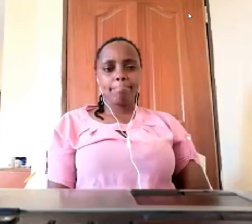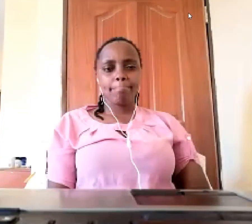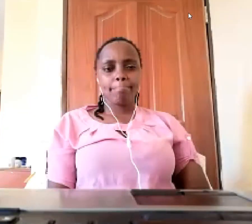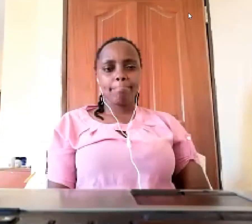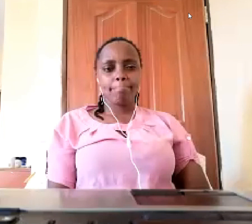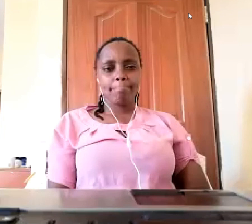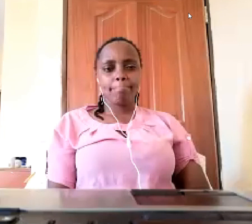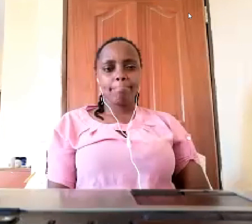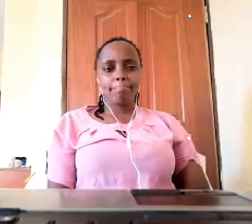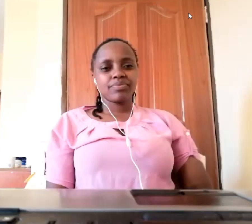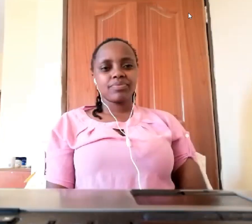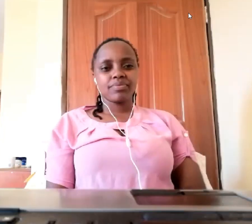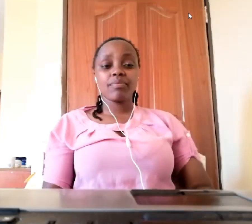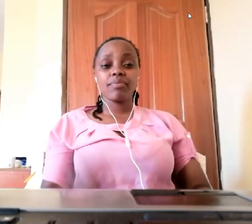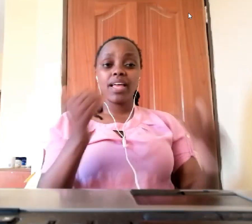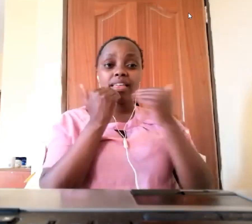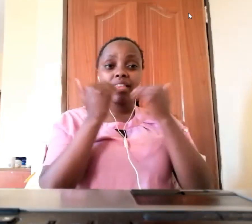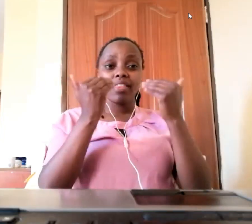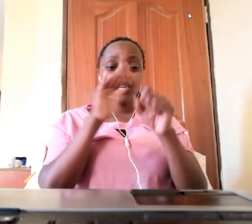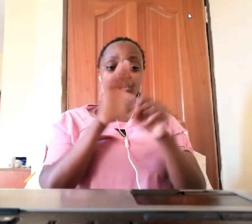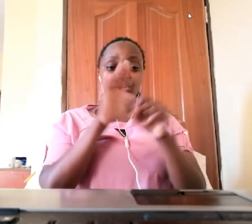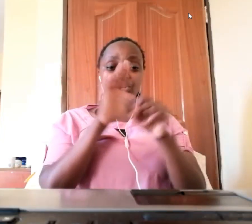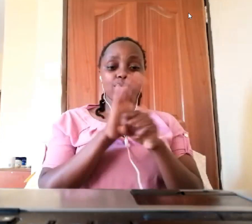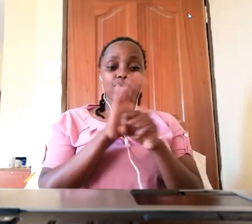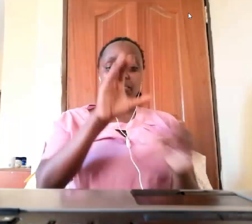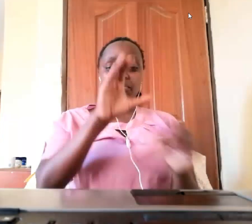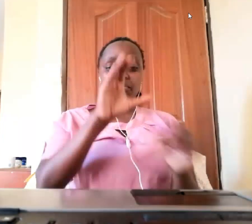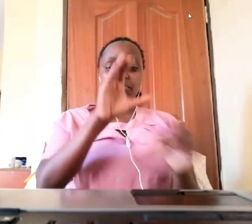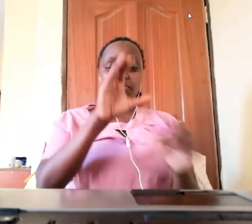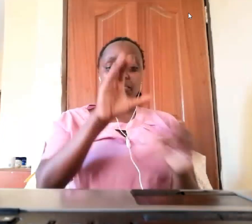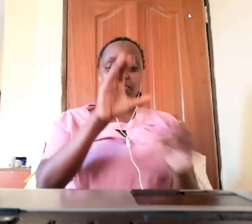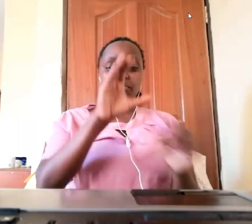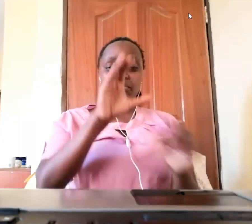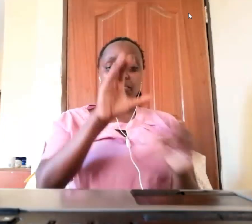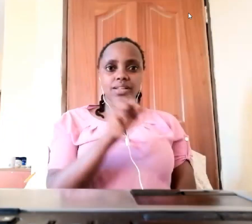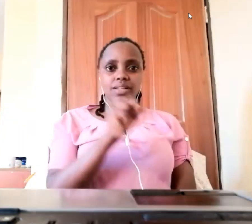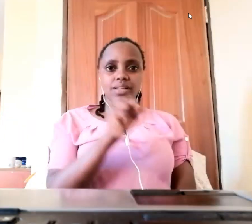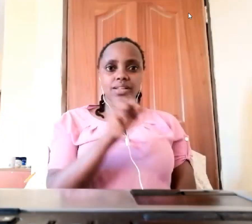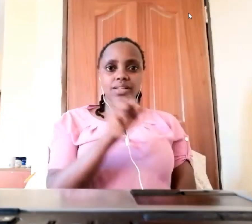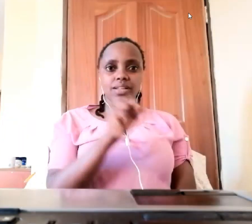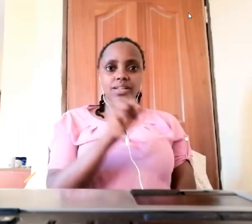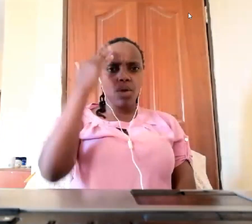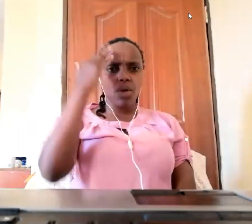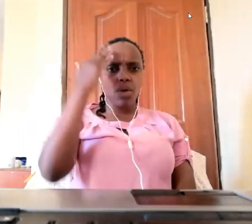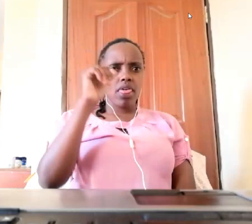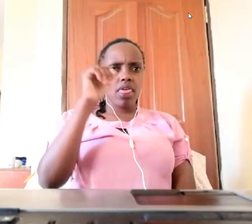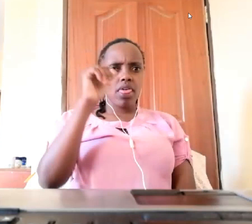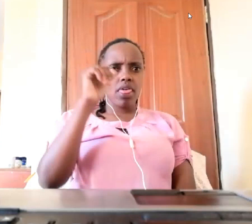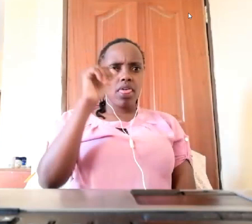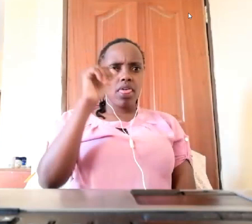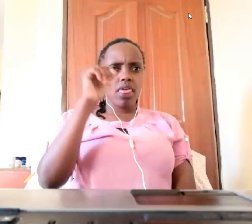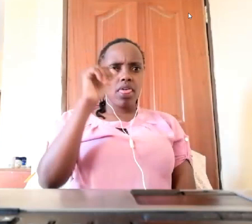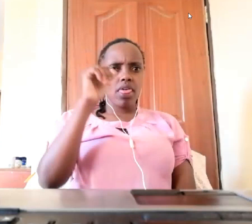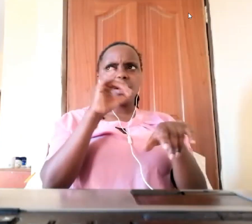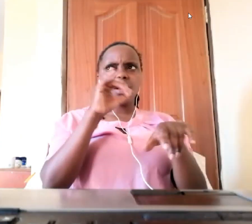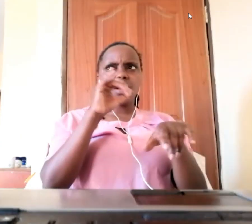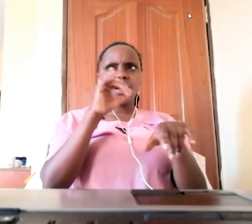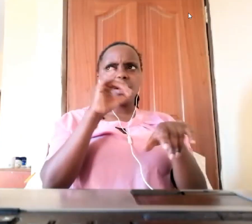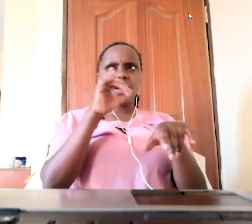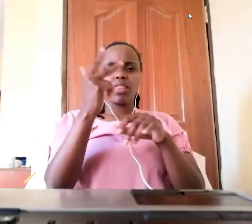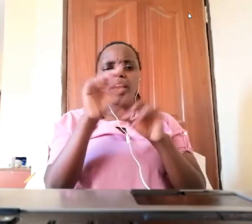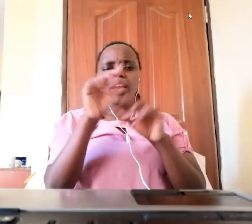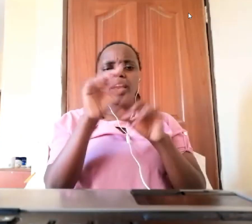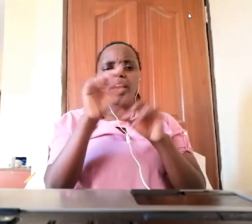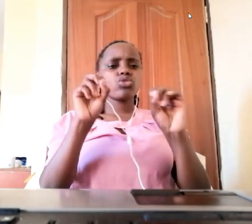Okay, thank you very much, Cleophas. I'm not sure if I get the third question right, but